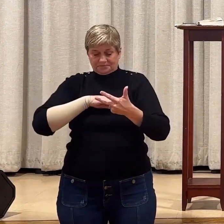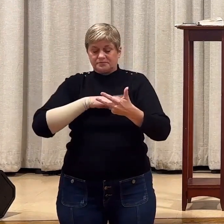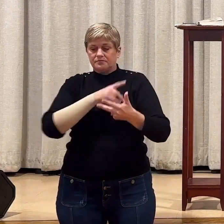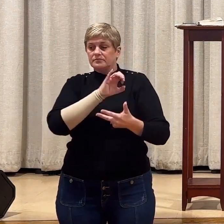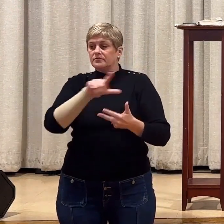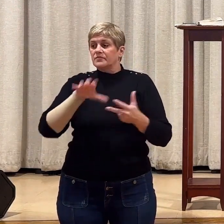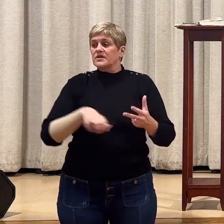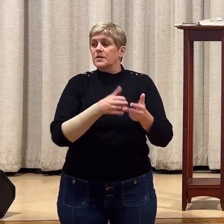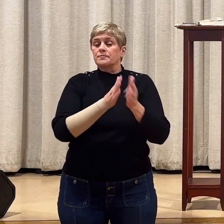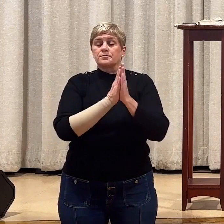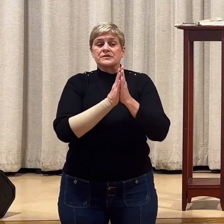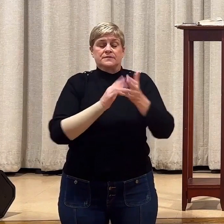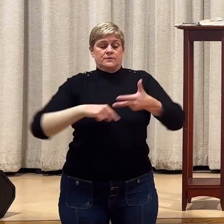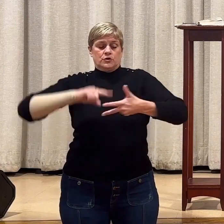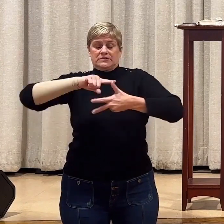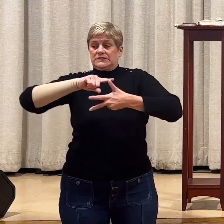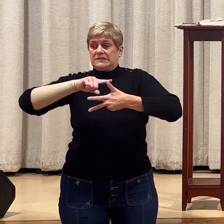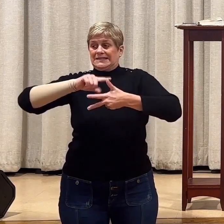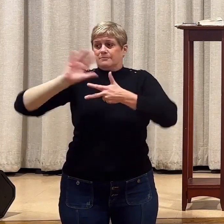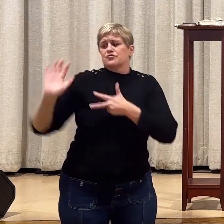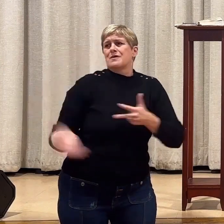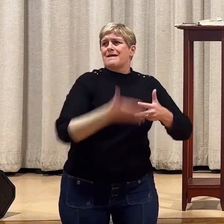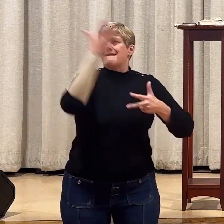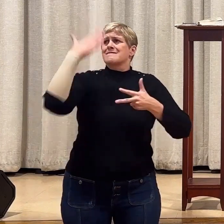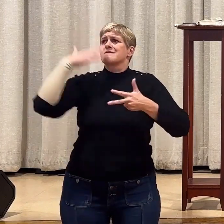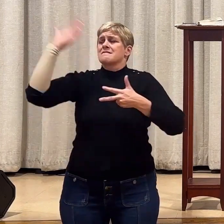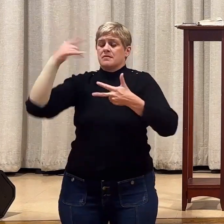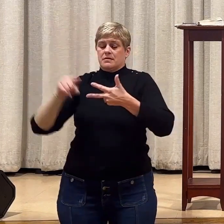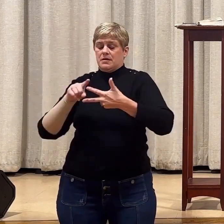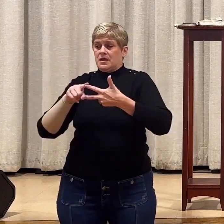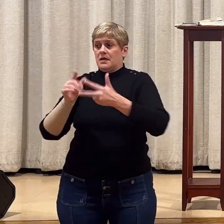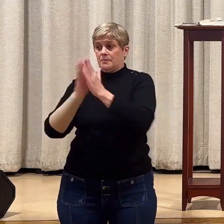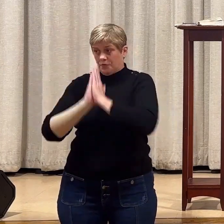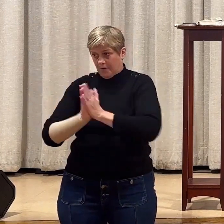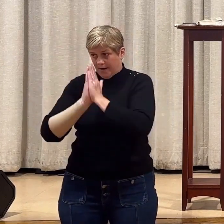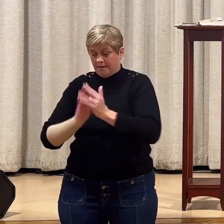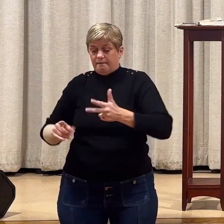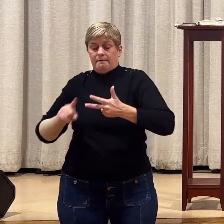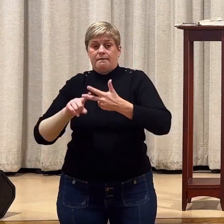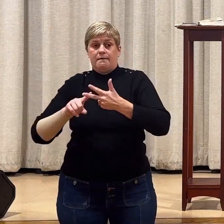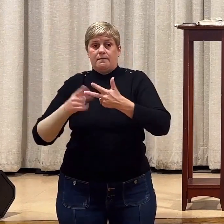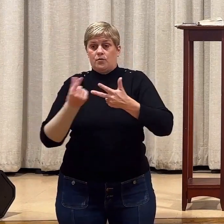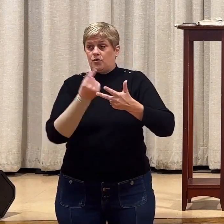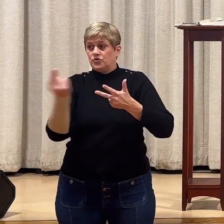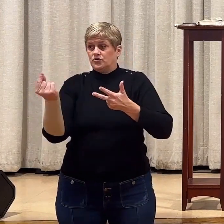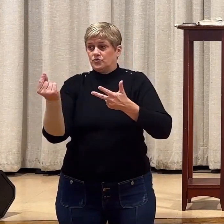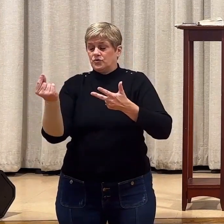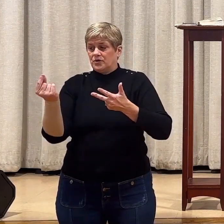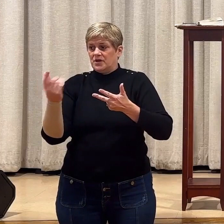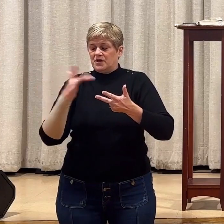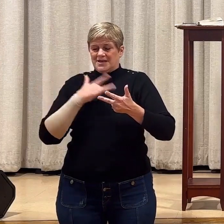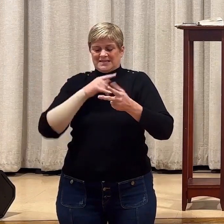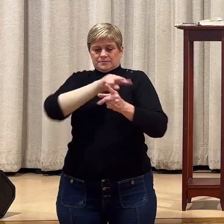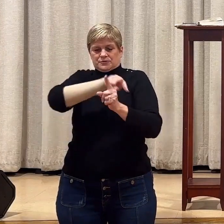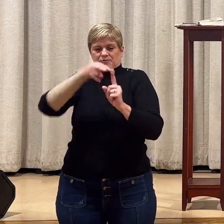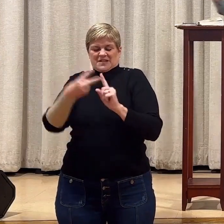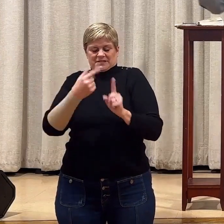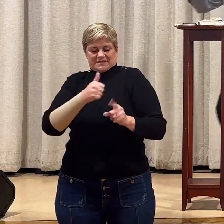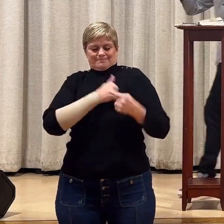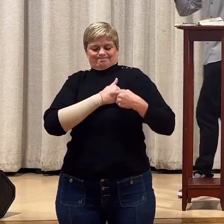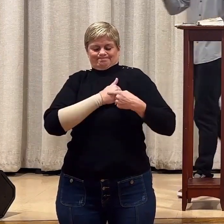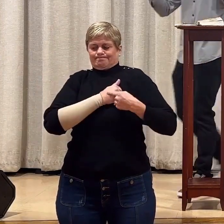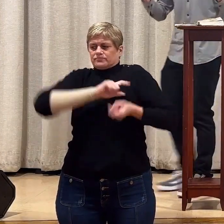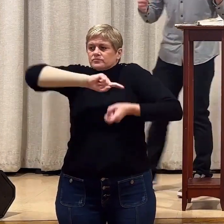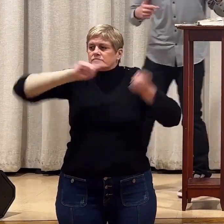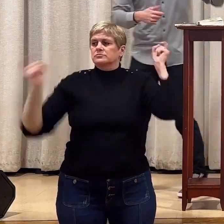prison, is number one is what? He praised. Number two, he prayed. And number three, he changed his perspective. This one's all